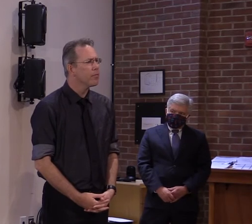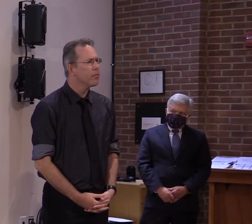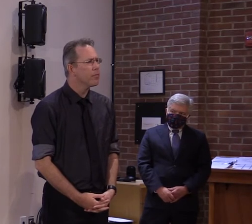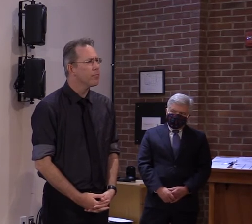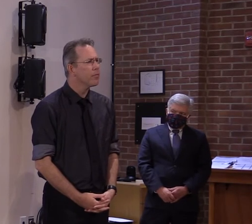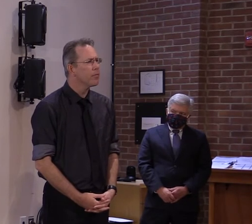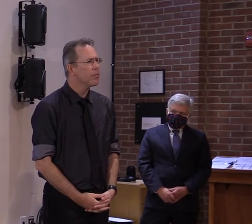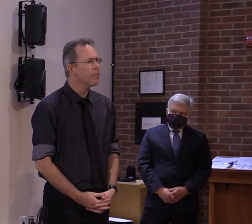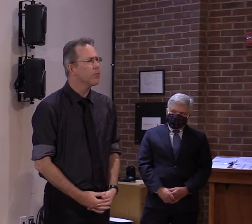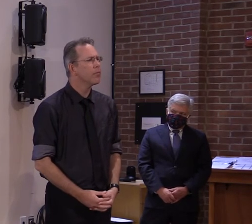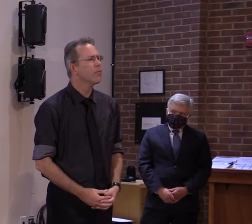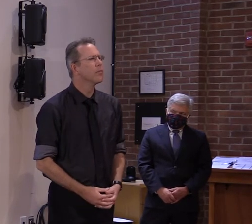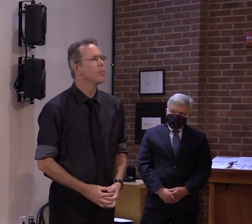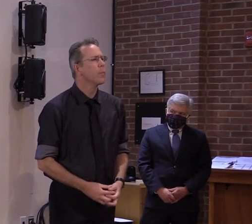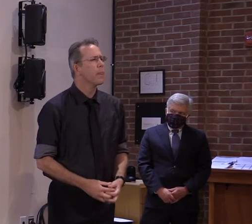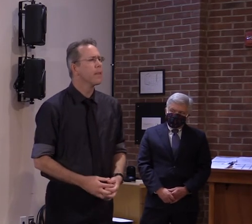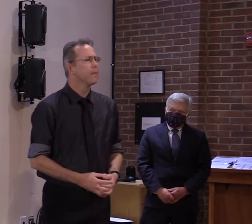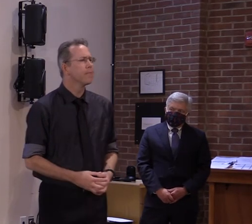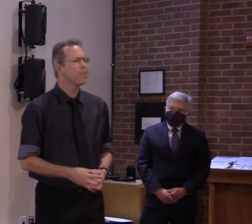in person?